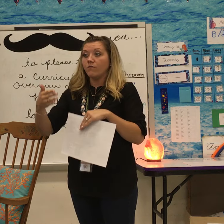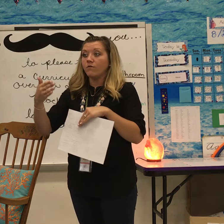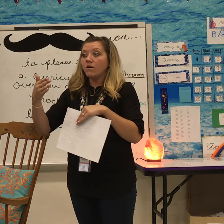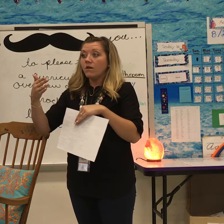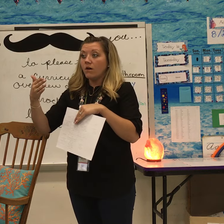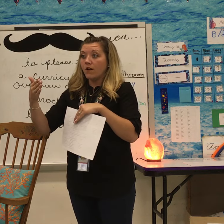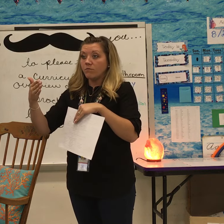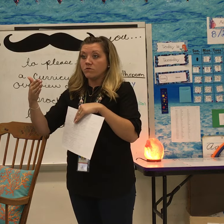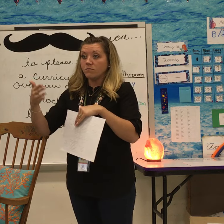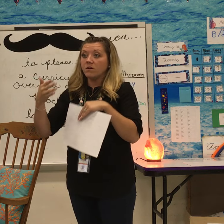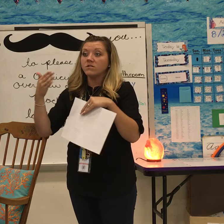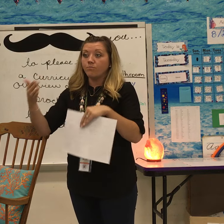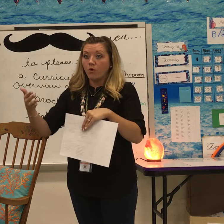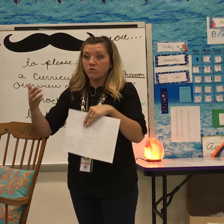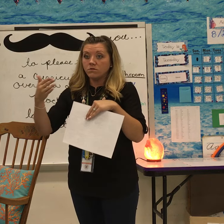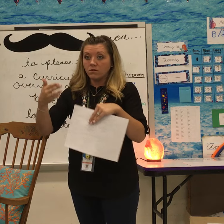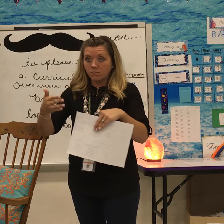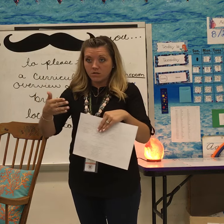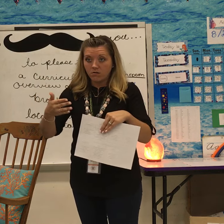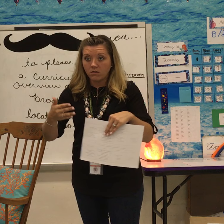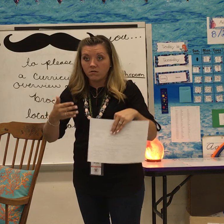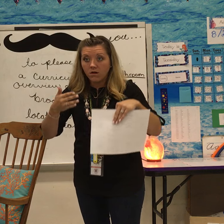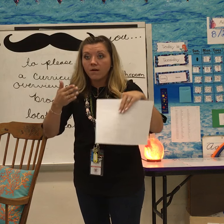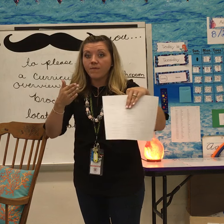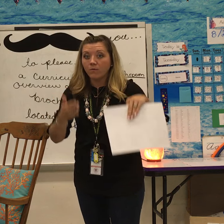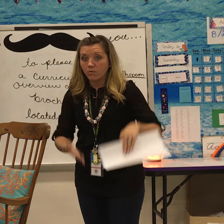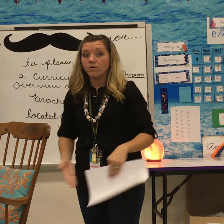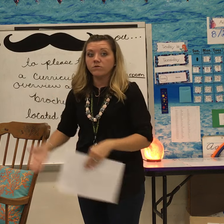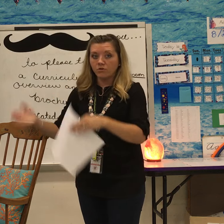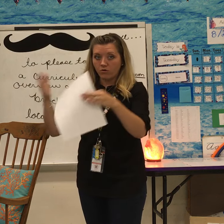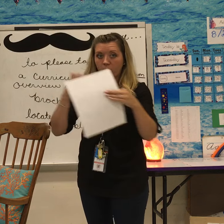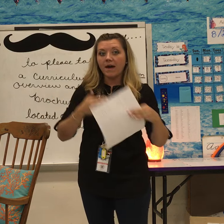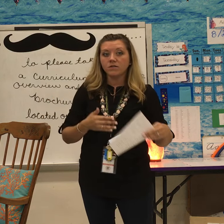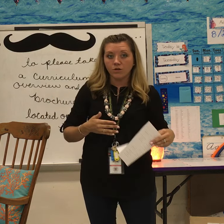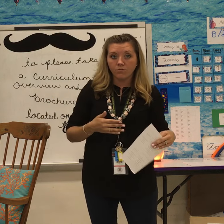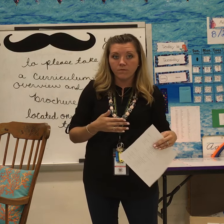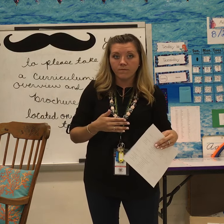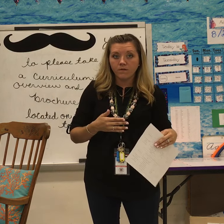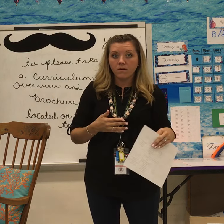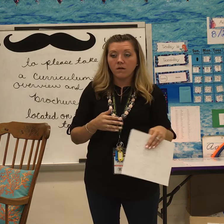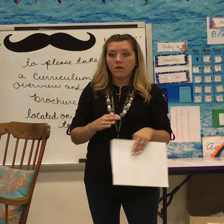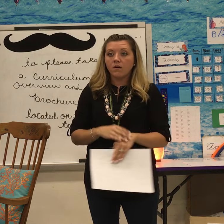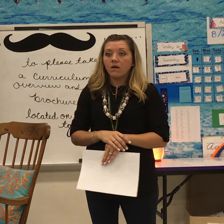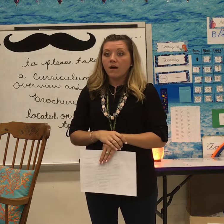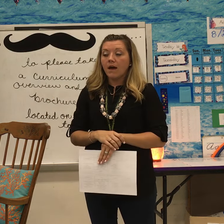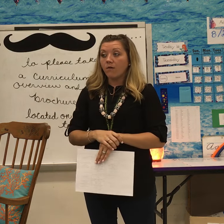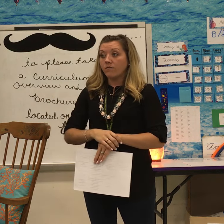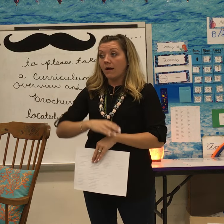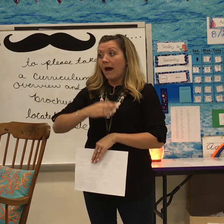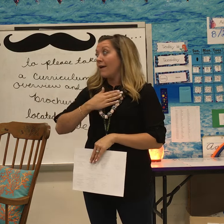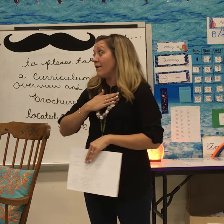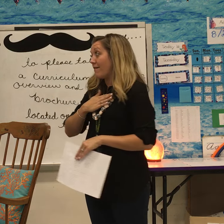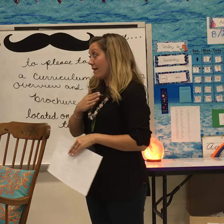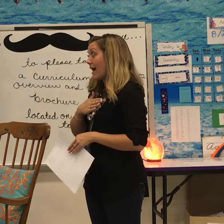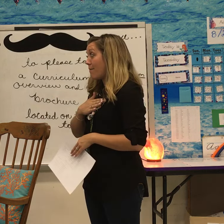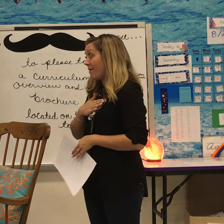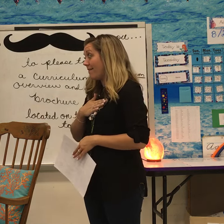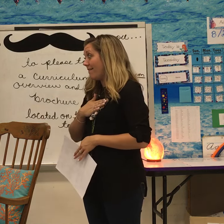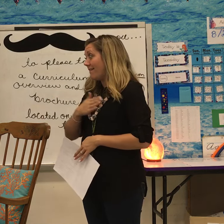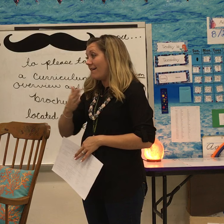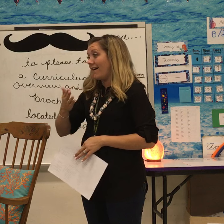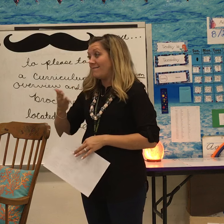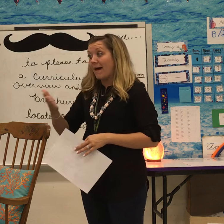independent level are able to be exposed to the material that we will circle back to. However, I don't have a